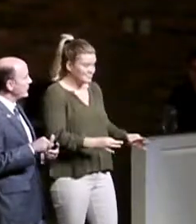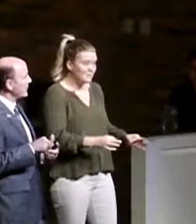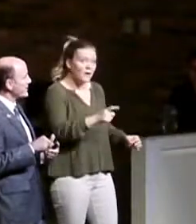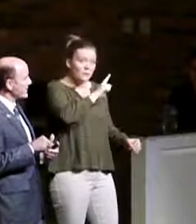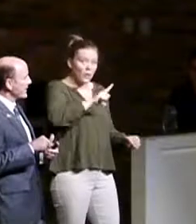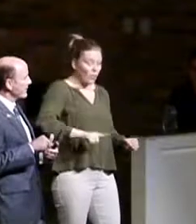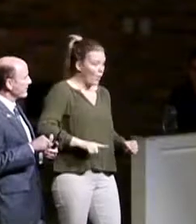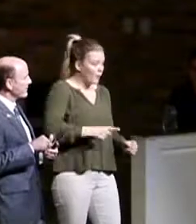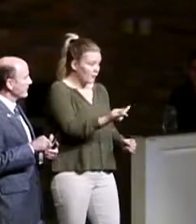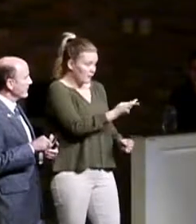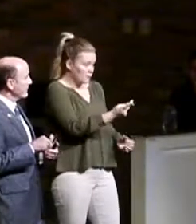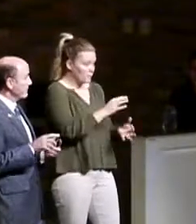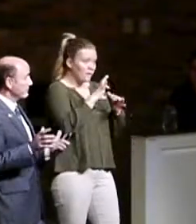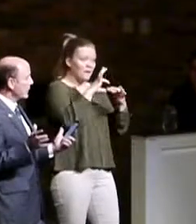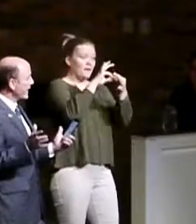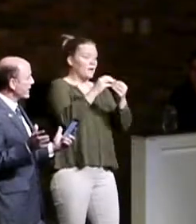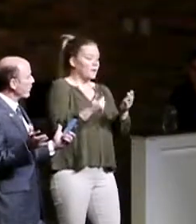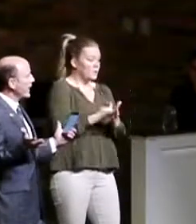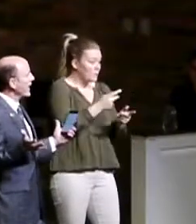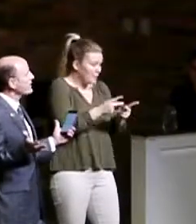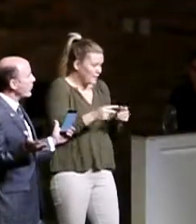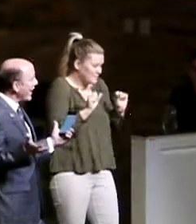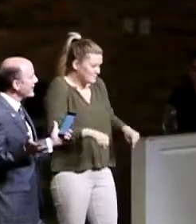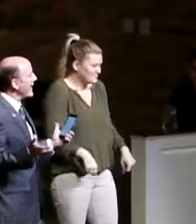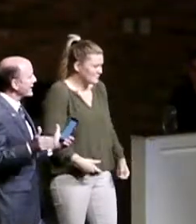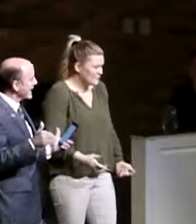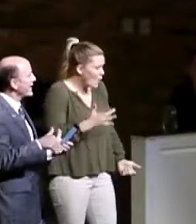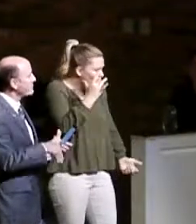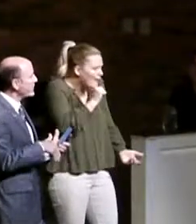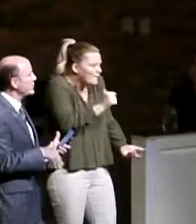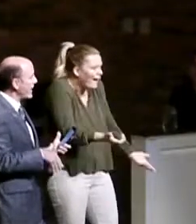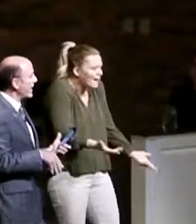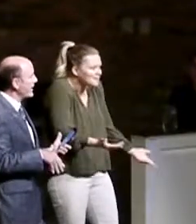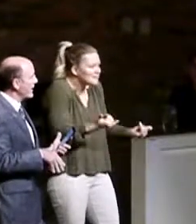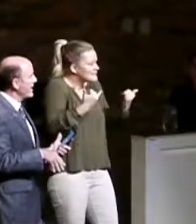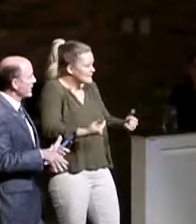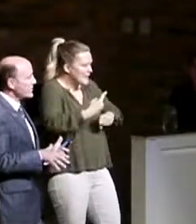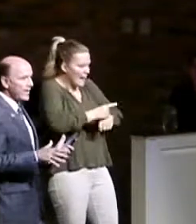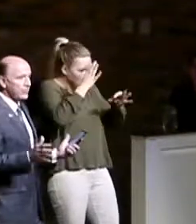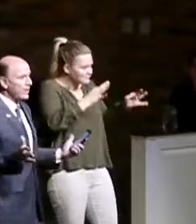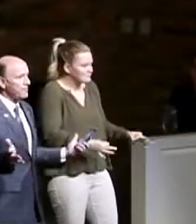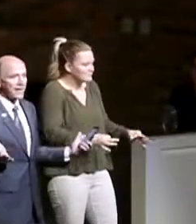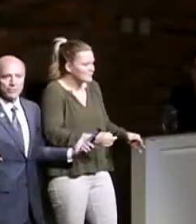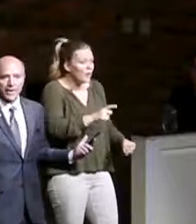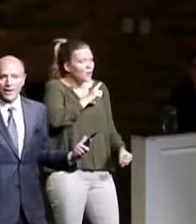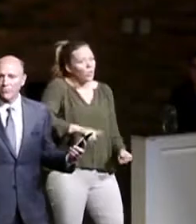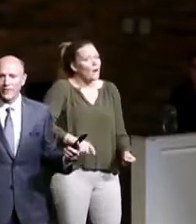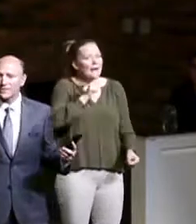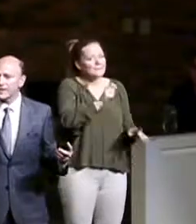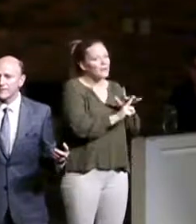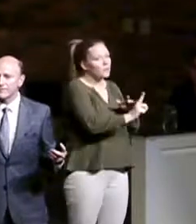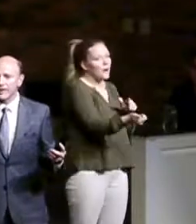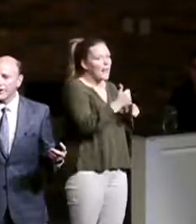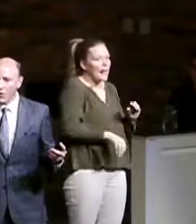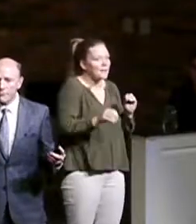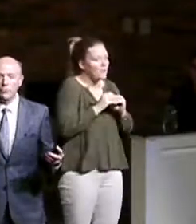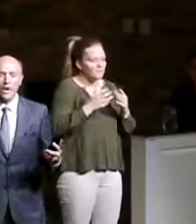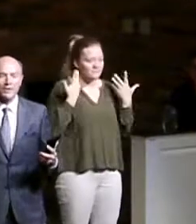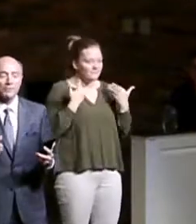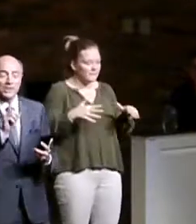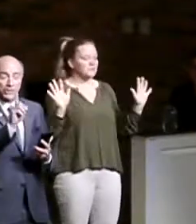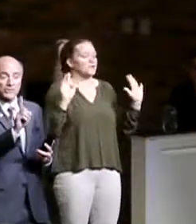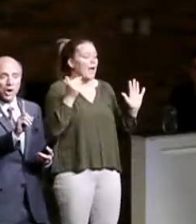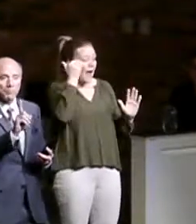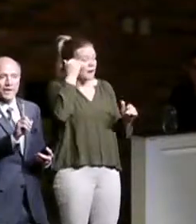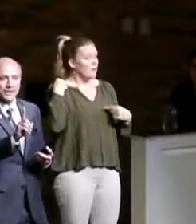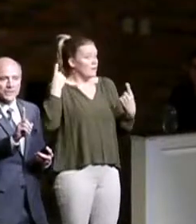to a new place together. Okay? Why not let it be today that you say, Lord, I'm not going to run anymore. That's it. I know I've been running